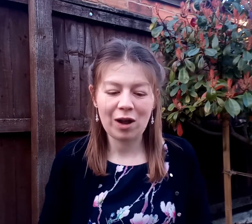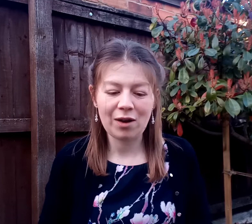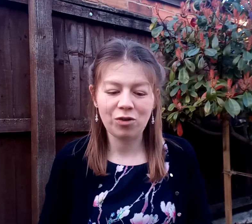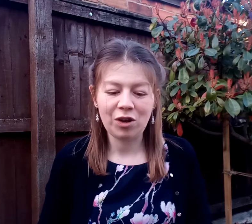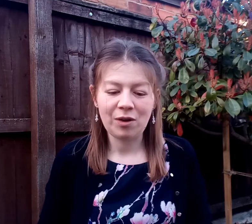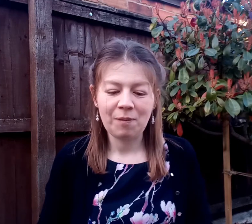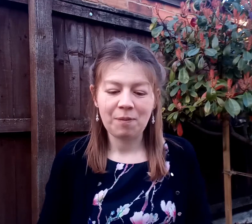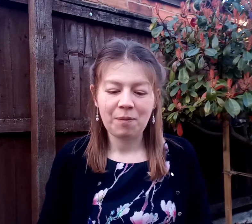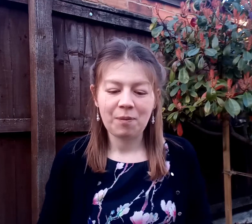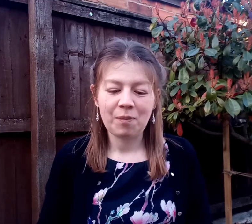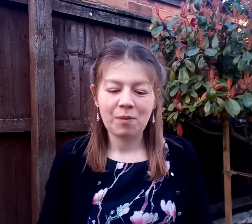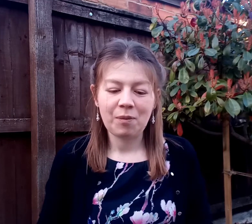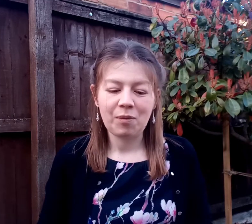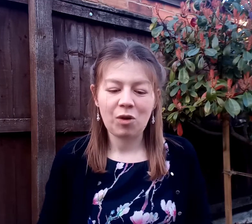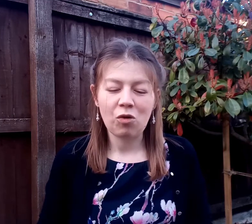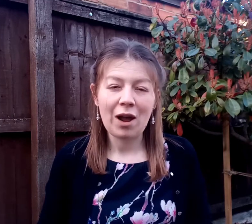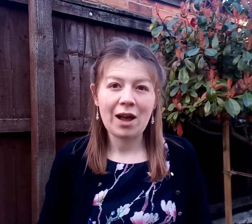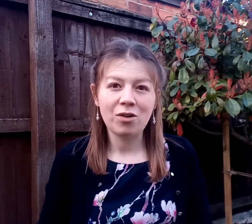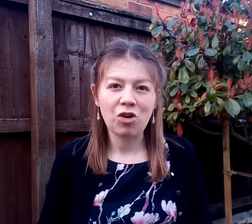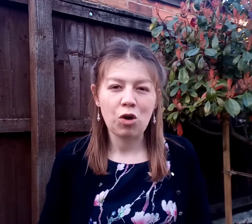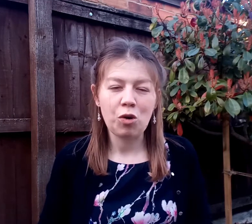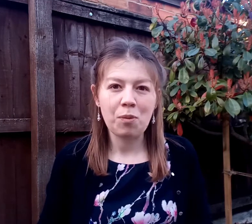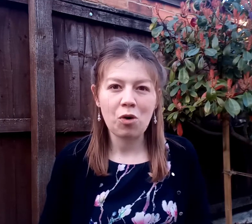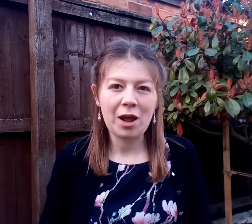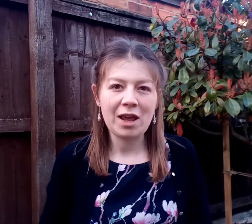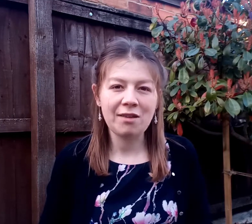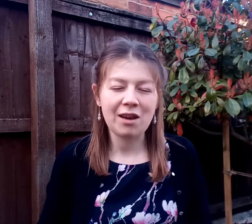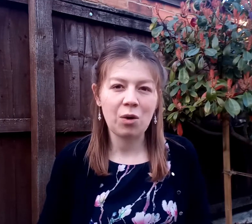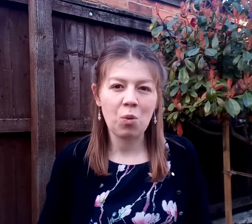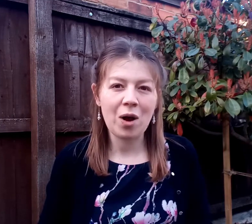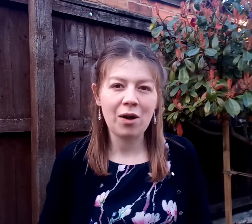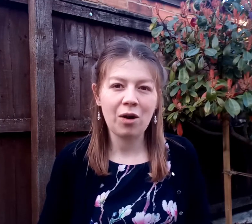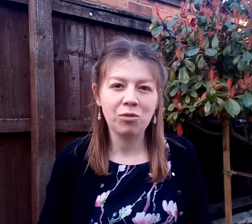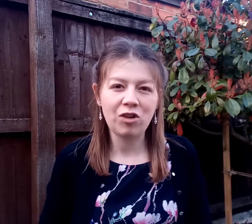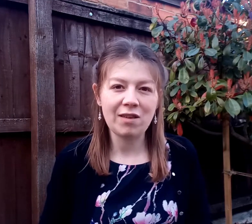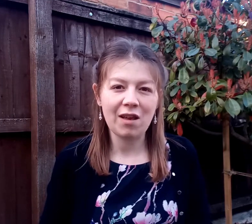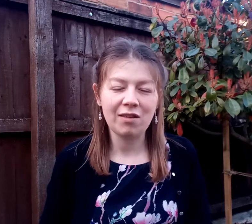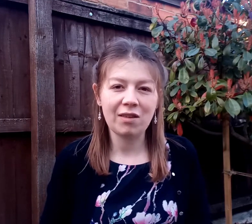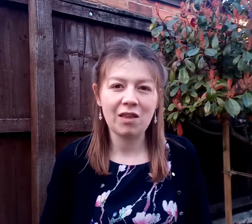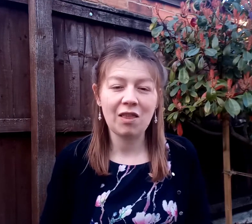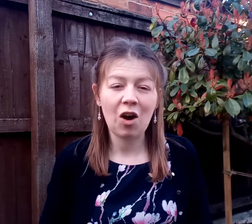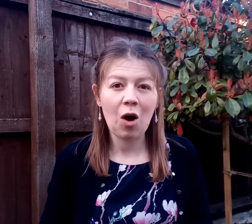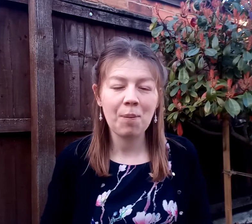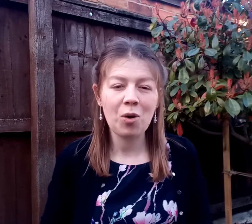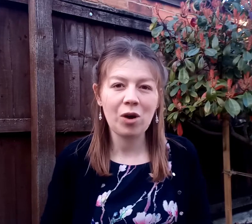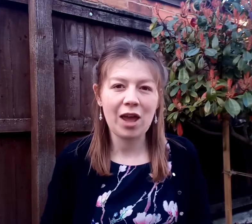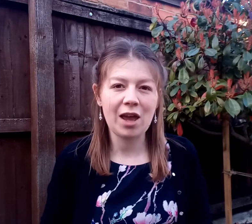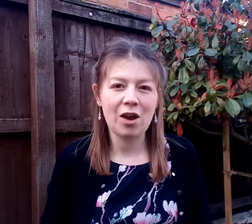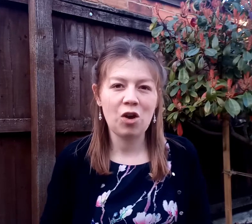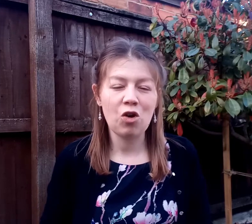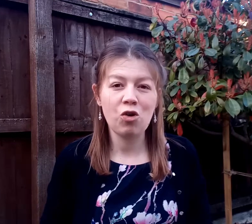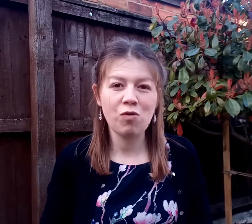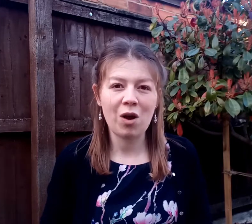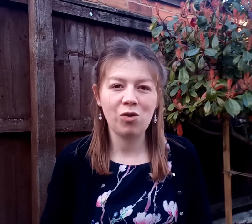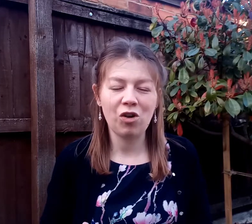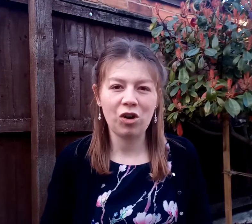crowd. The crowd who praised and welcomed Jesus, the humble king who rode on a